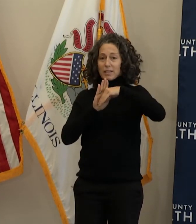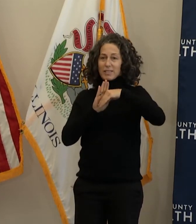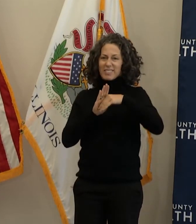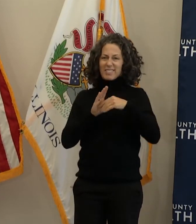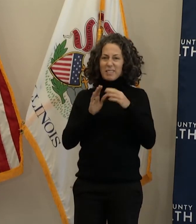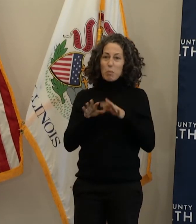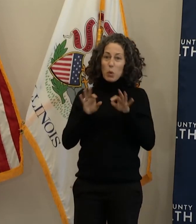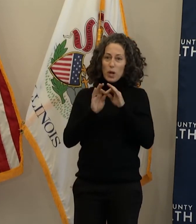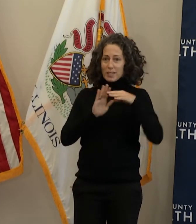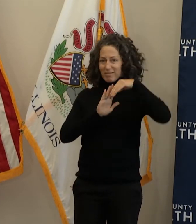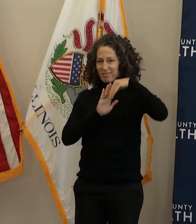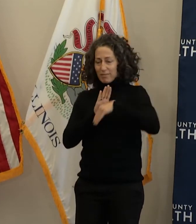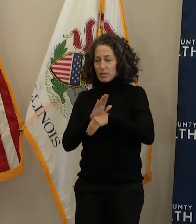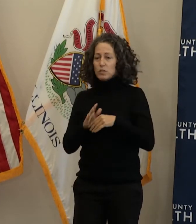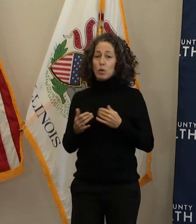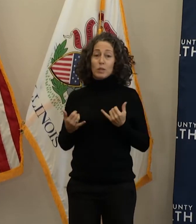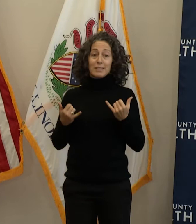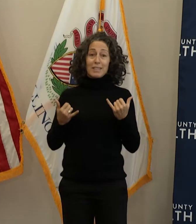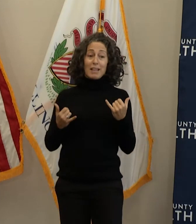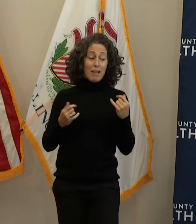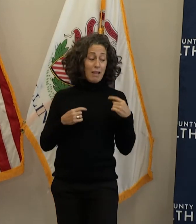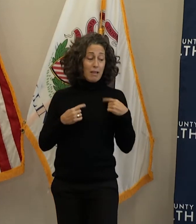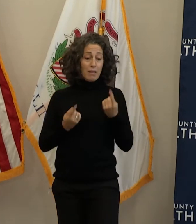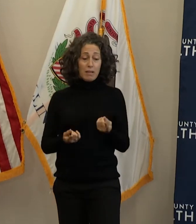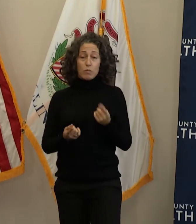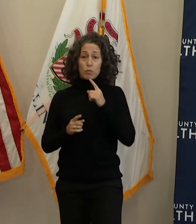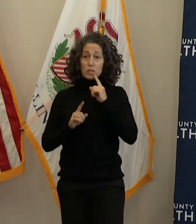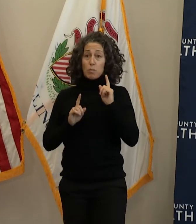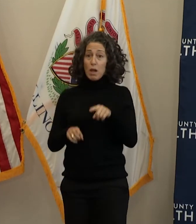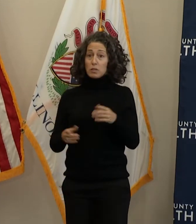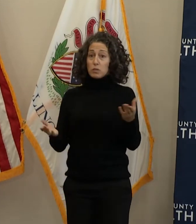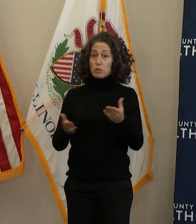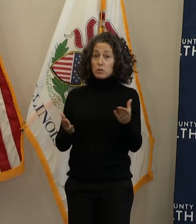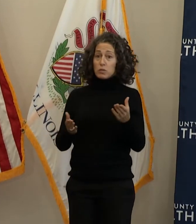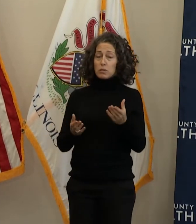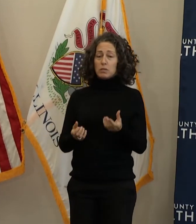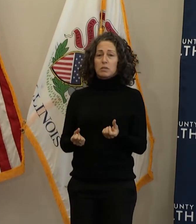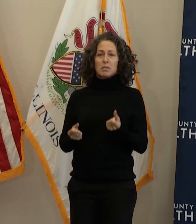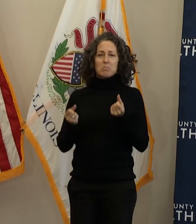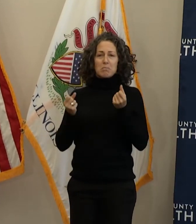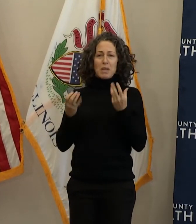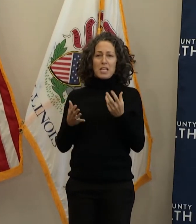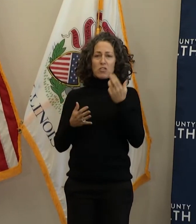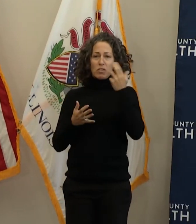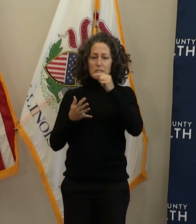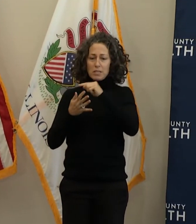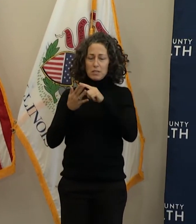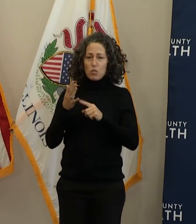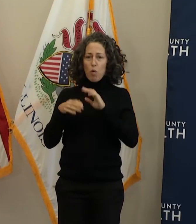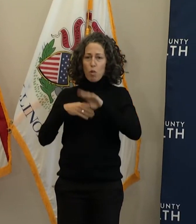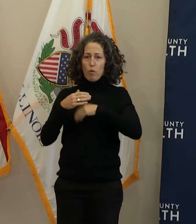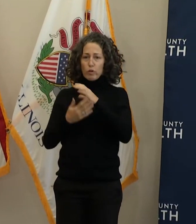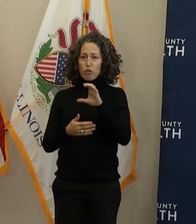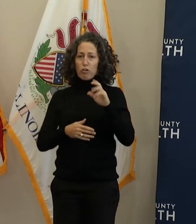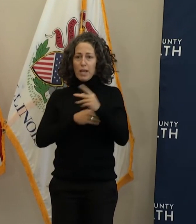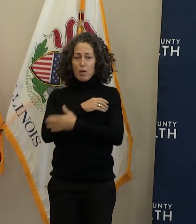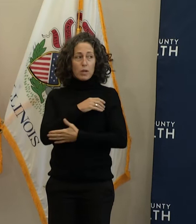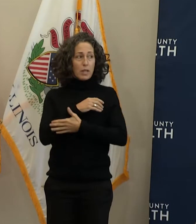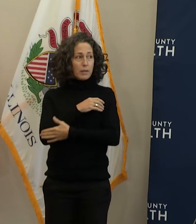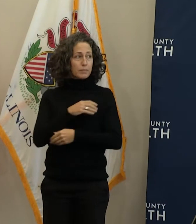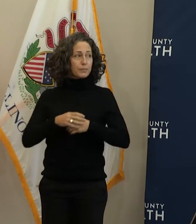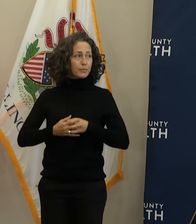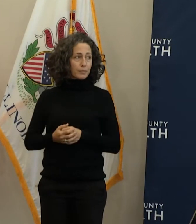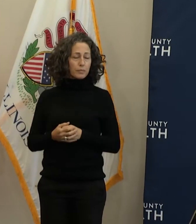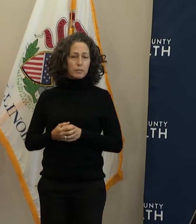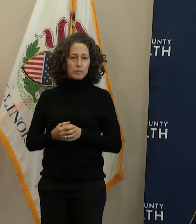So to date, our response has been multifactorial across Suburban Cook County. We have